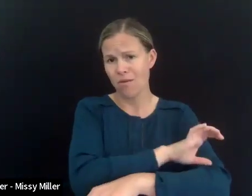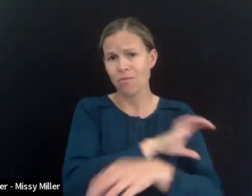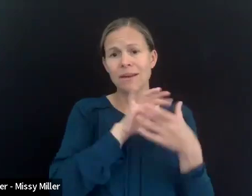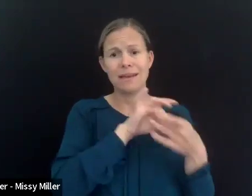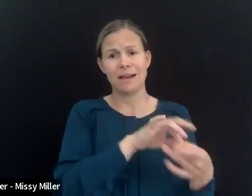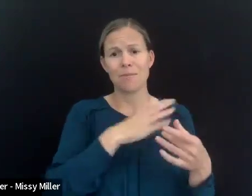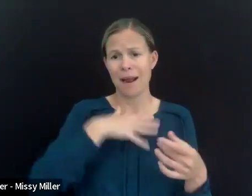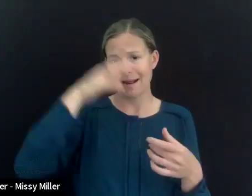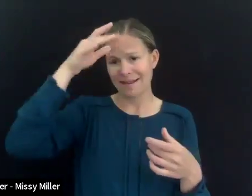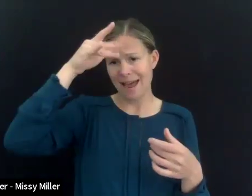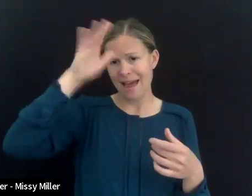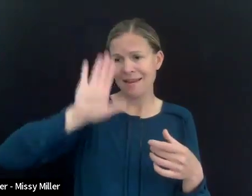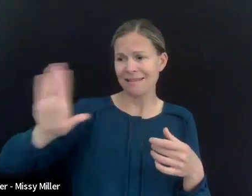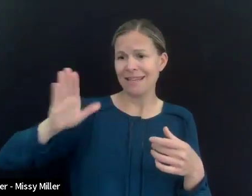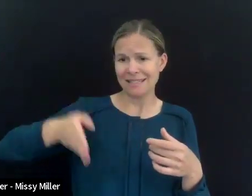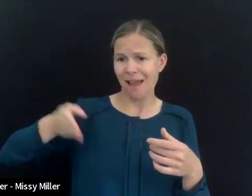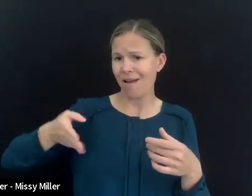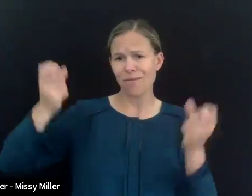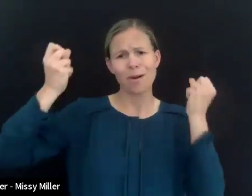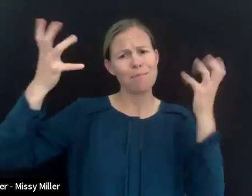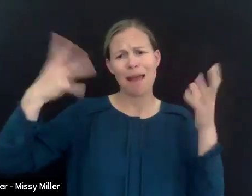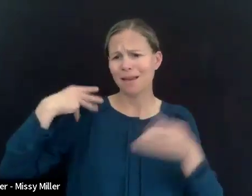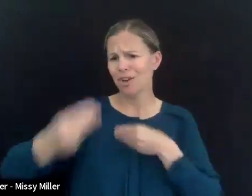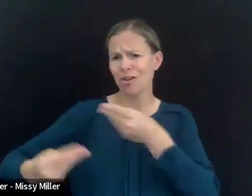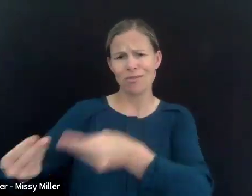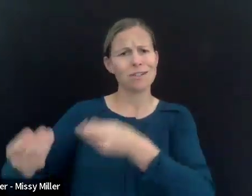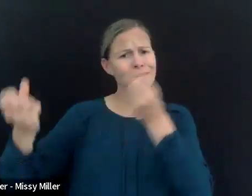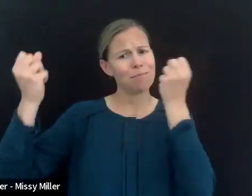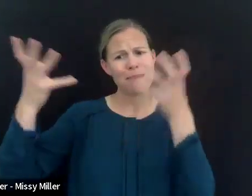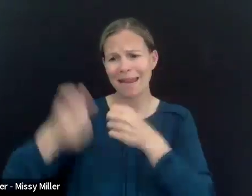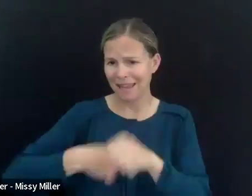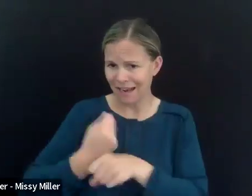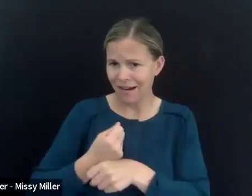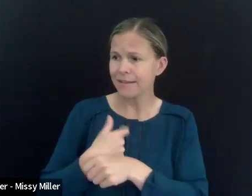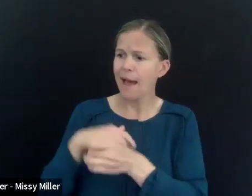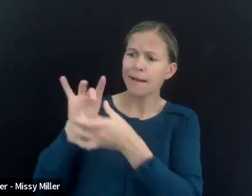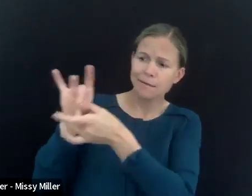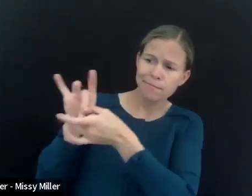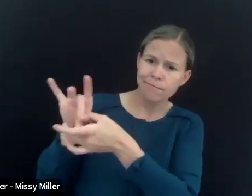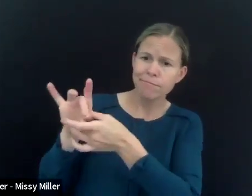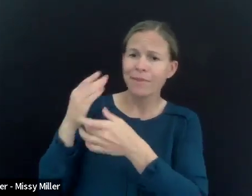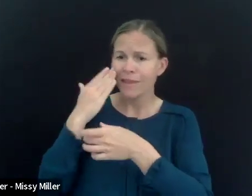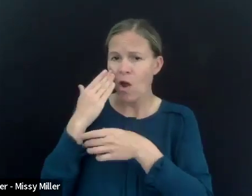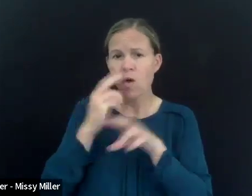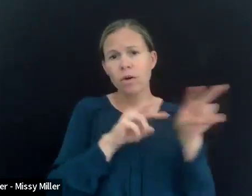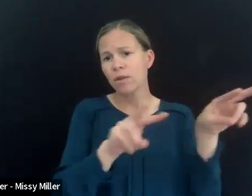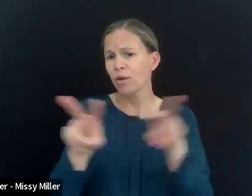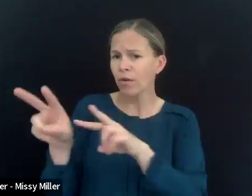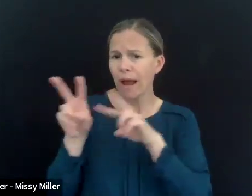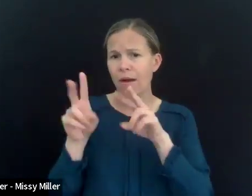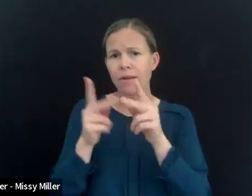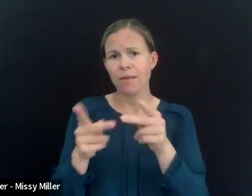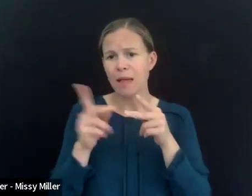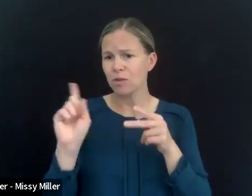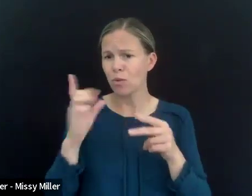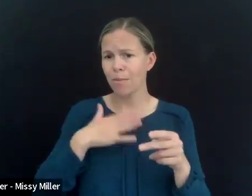have been for many, many generations and years. And getting to know, getting to see and be and look around in the place where my